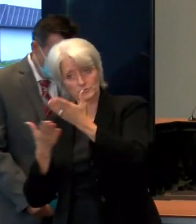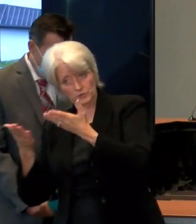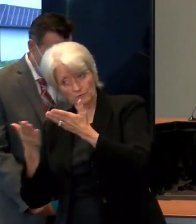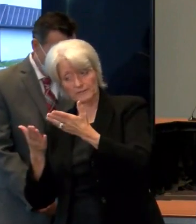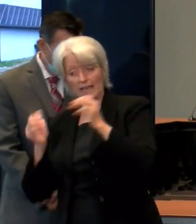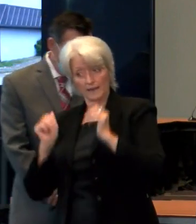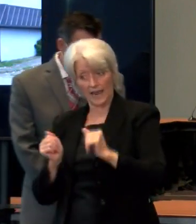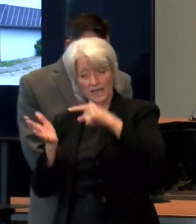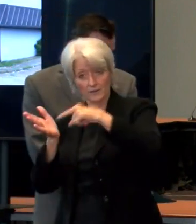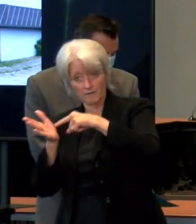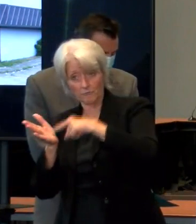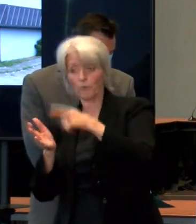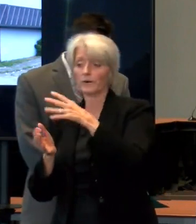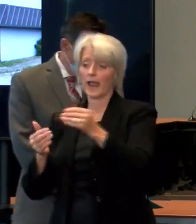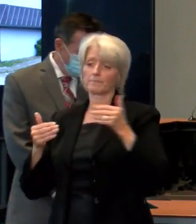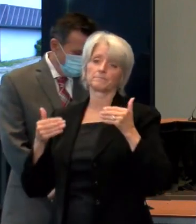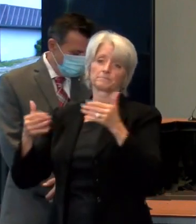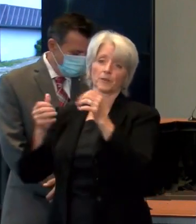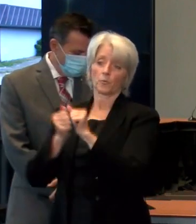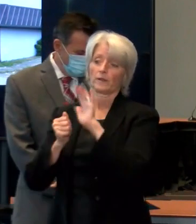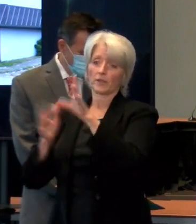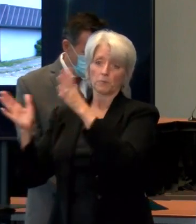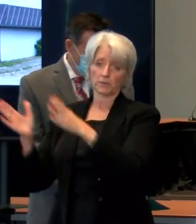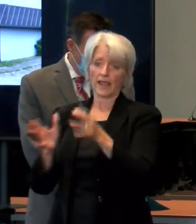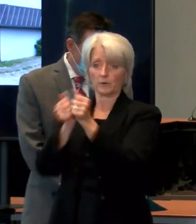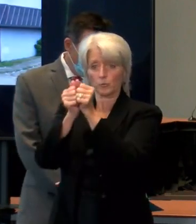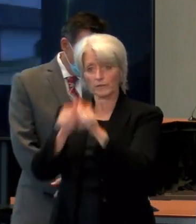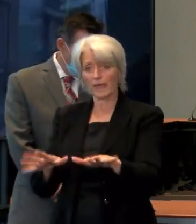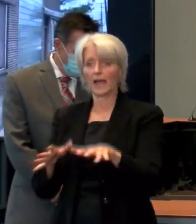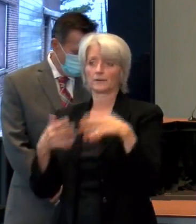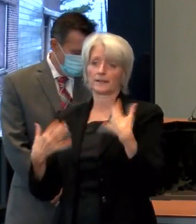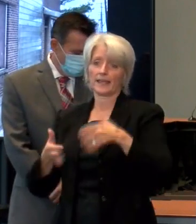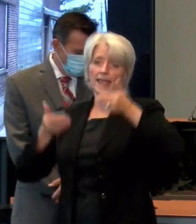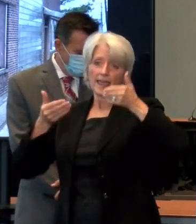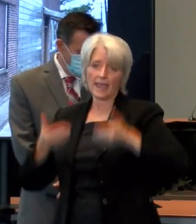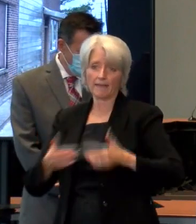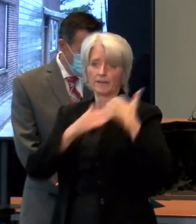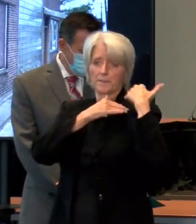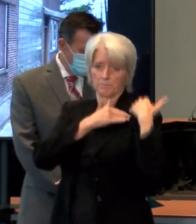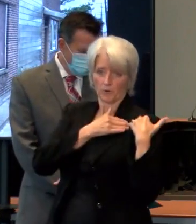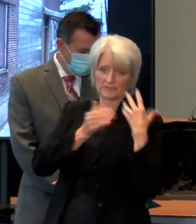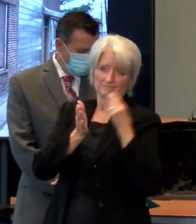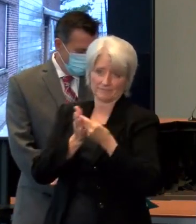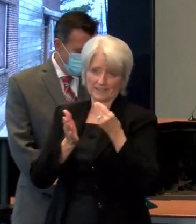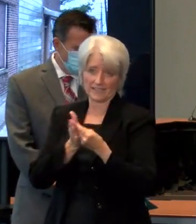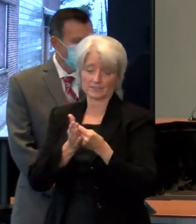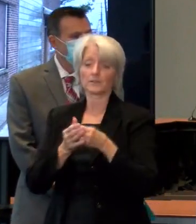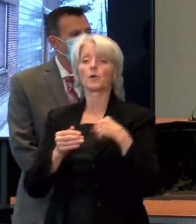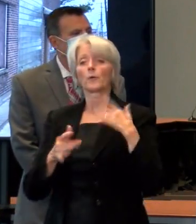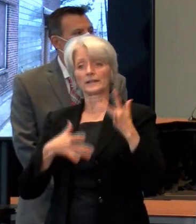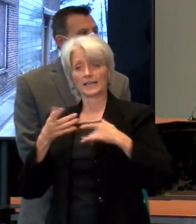that they can move forward with their plans without undue financial burdens. And we're excited about that opportunity. Thank you all.